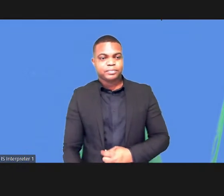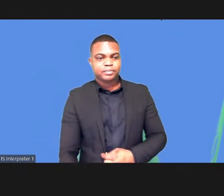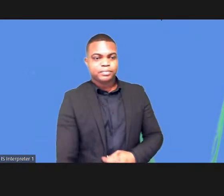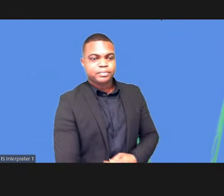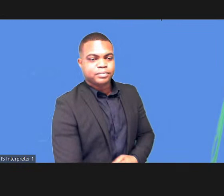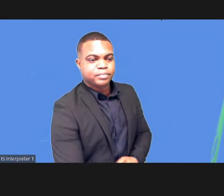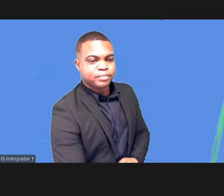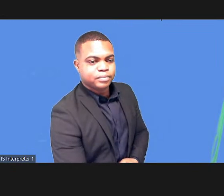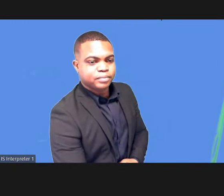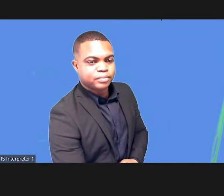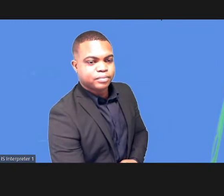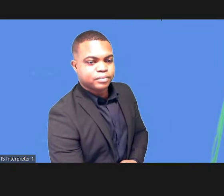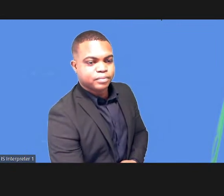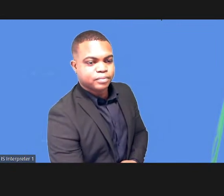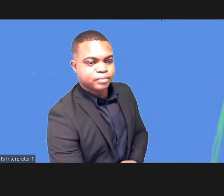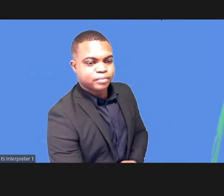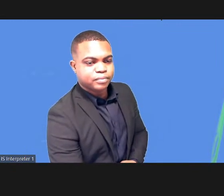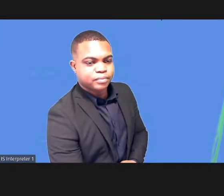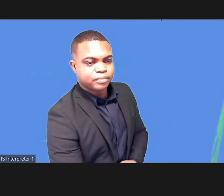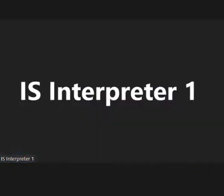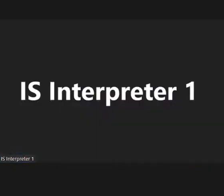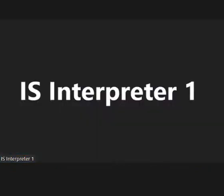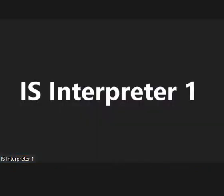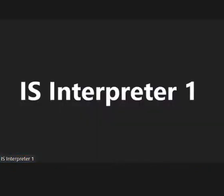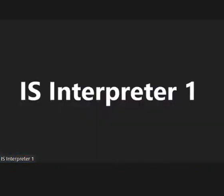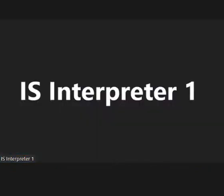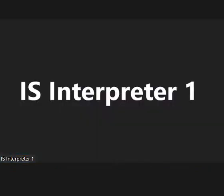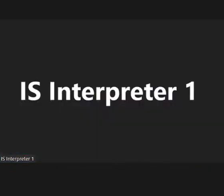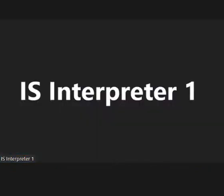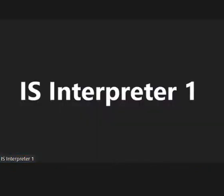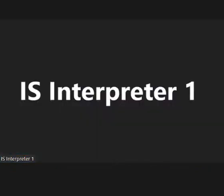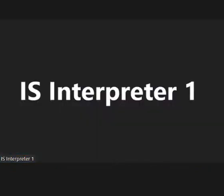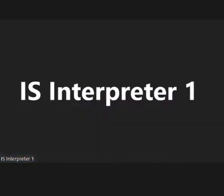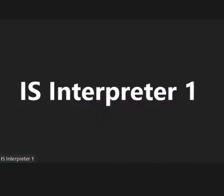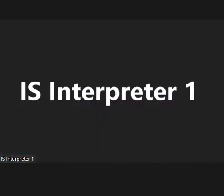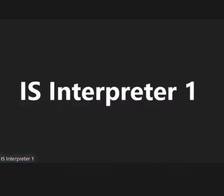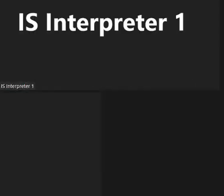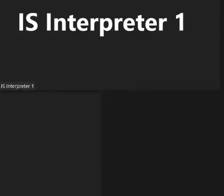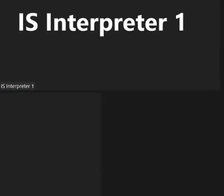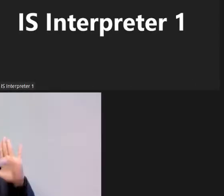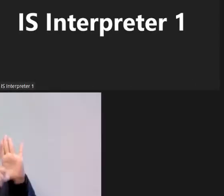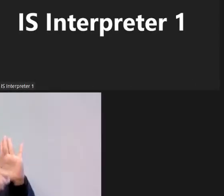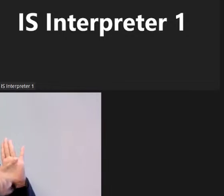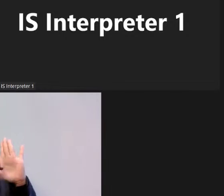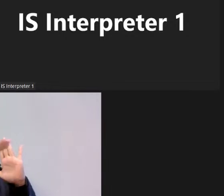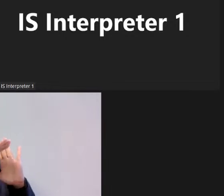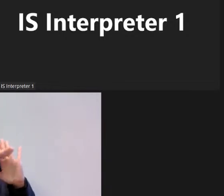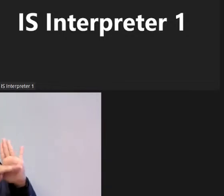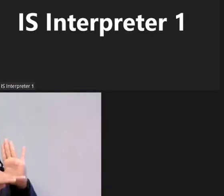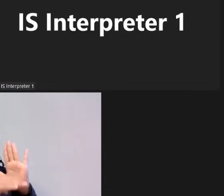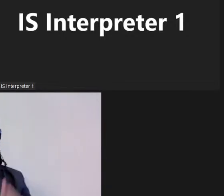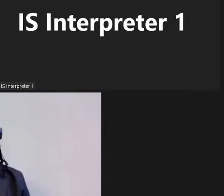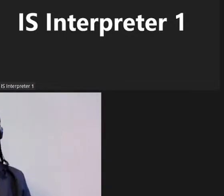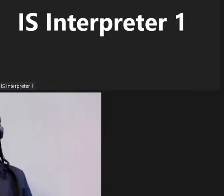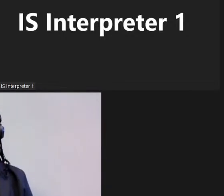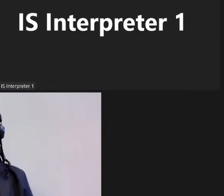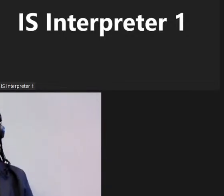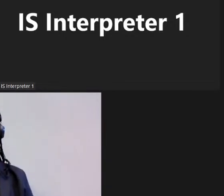lack of legal documents when it comes to